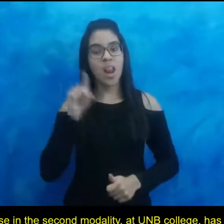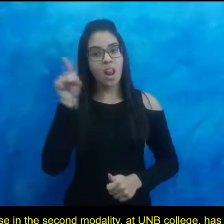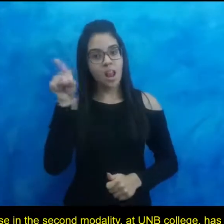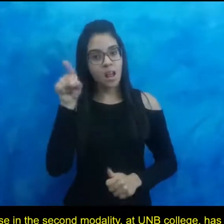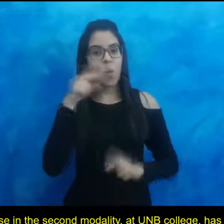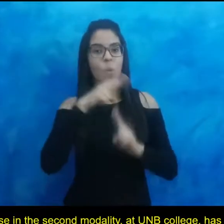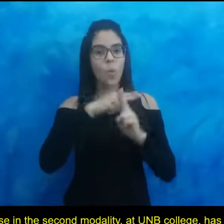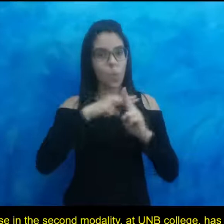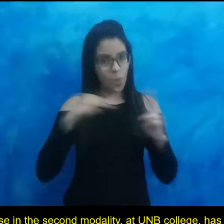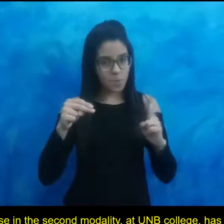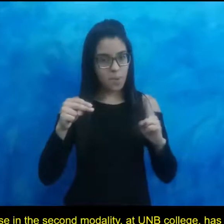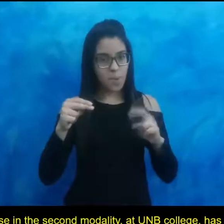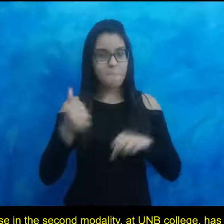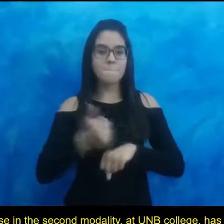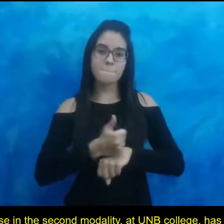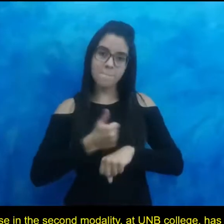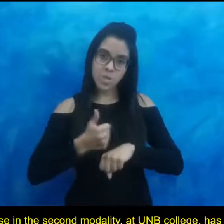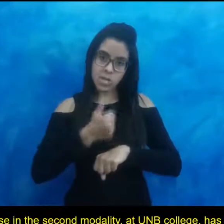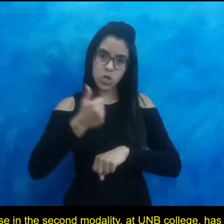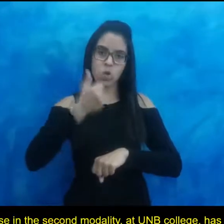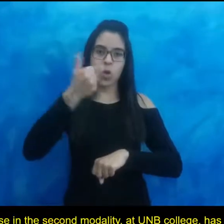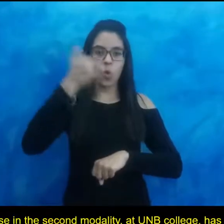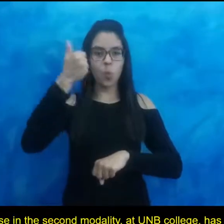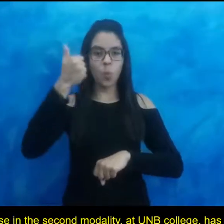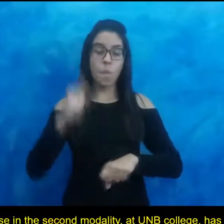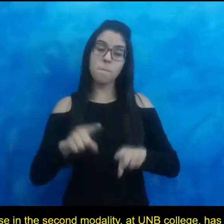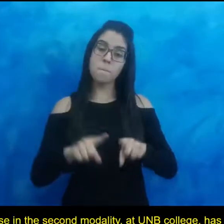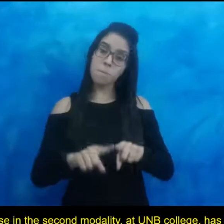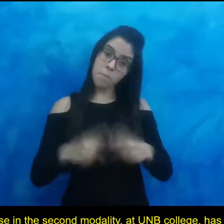a little, but still need to adapt the books.